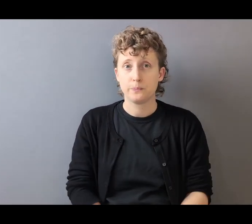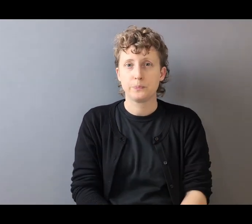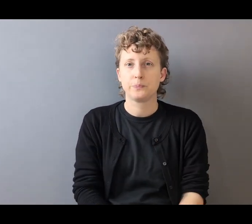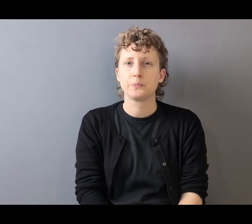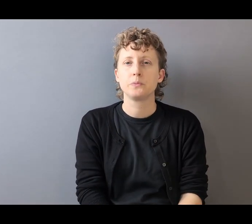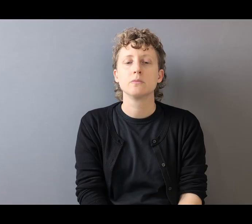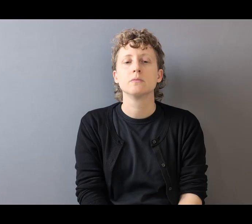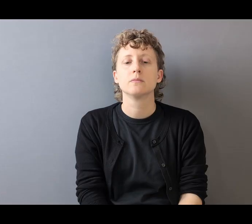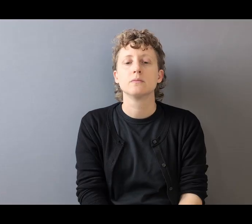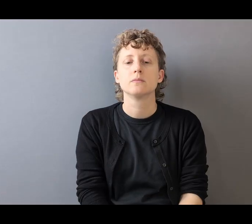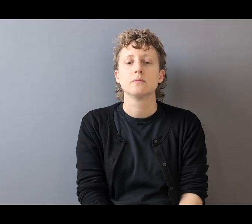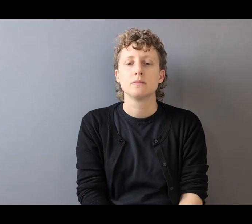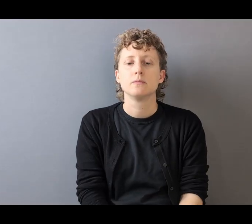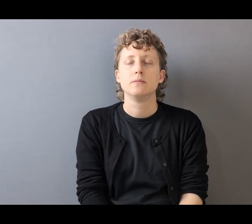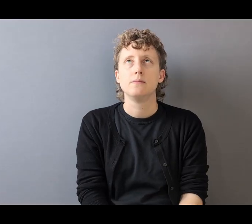now?